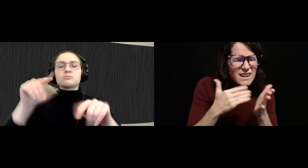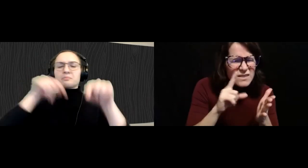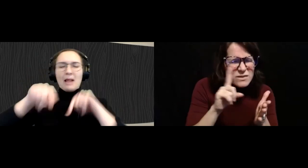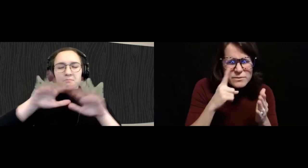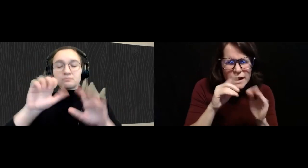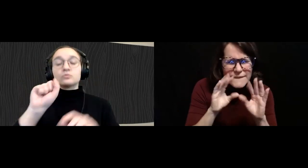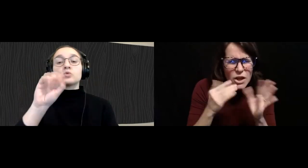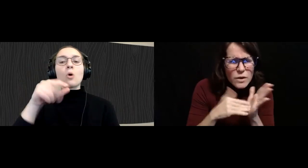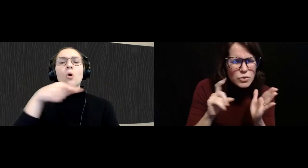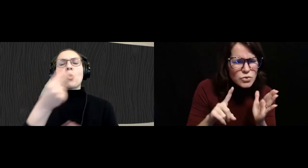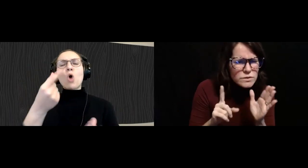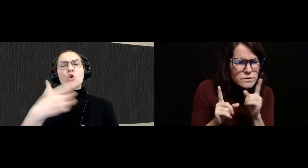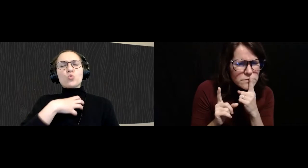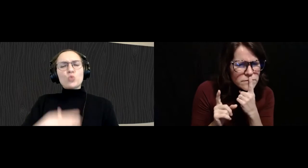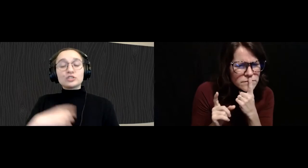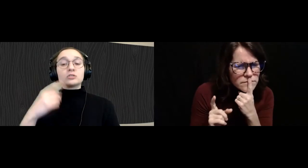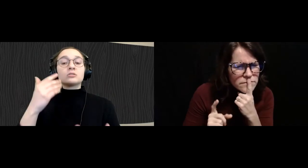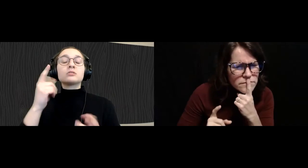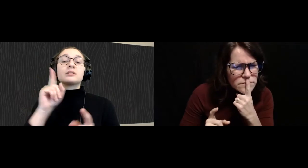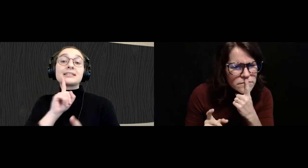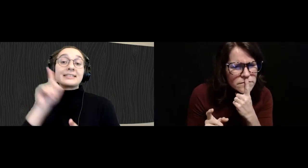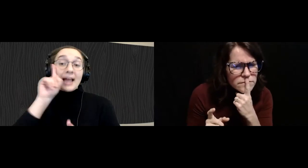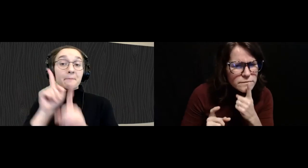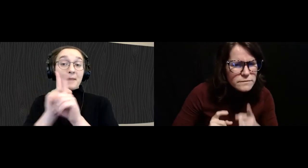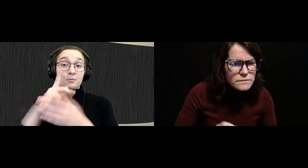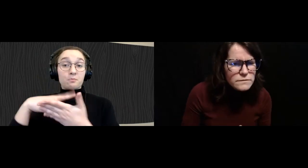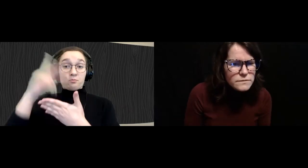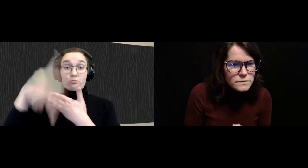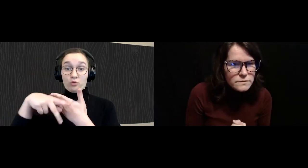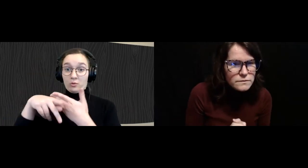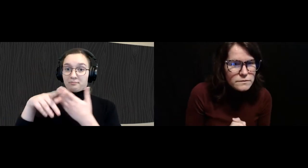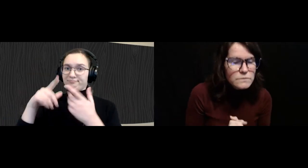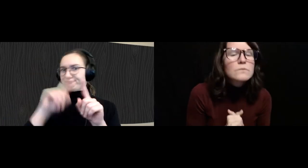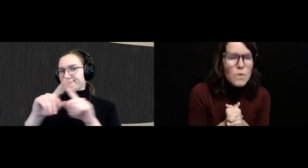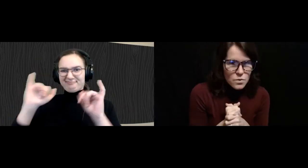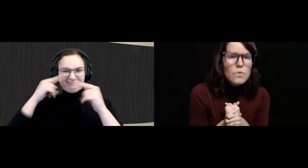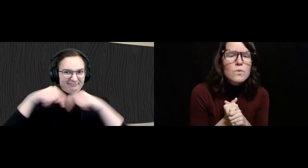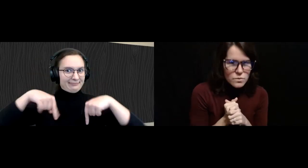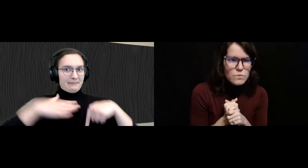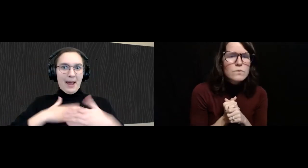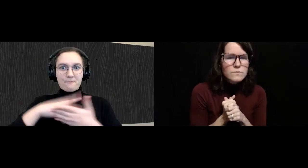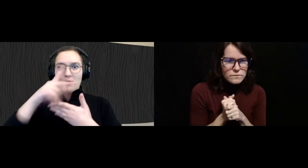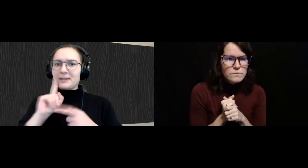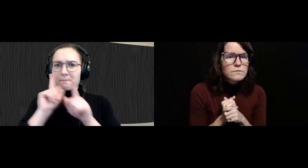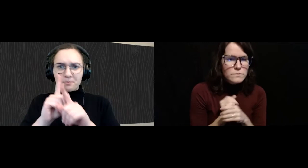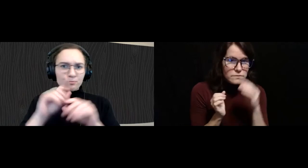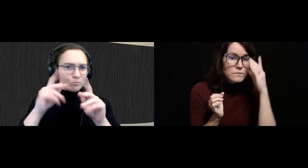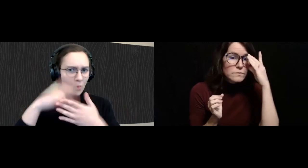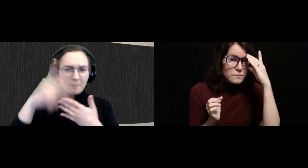Okay, I'm sorry. Say that again, just to clarify. So, one wish for a deaf mentor program, like my program